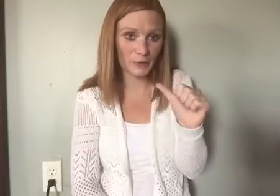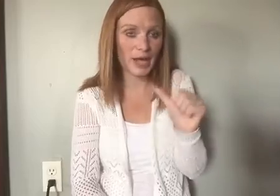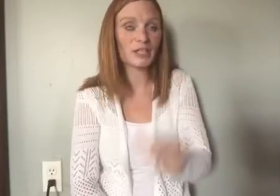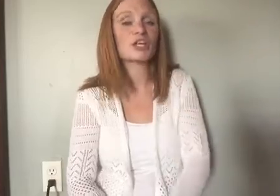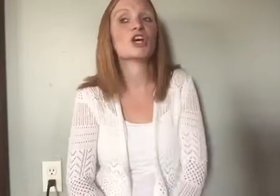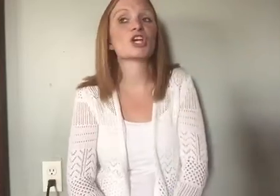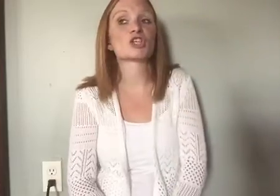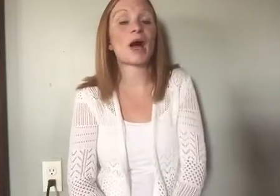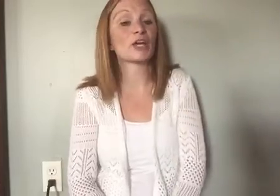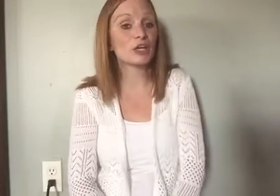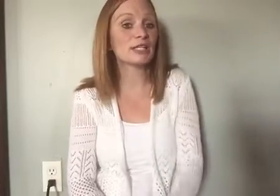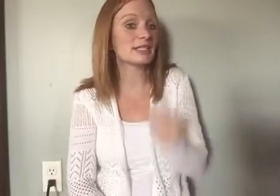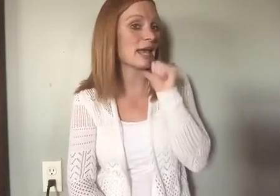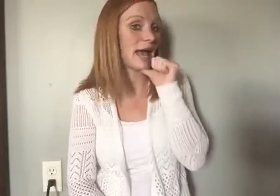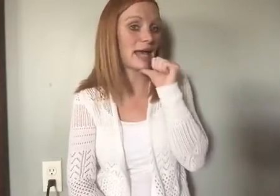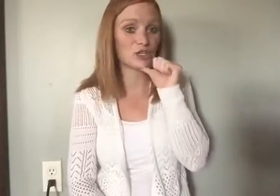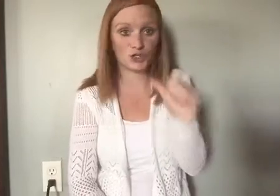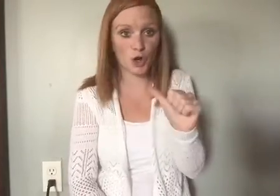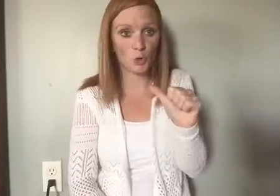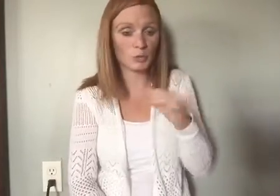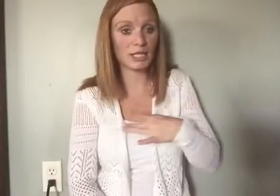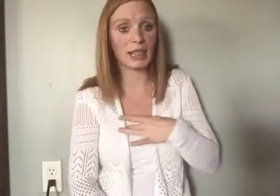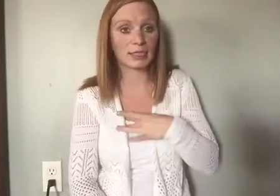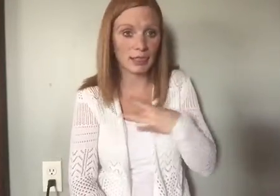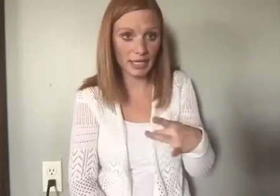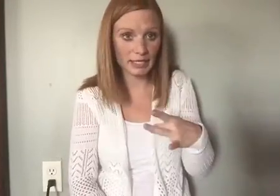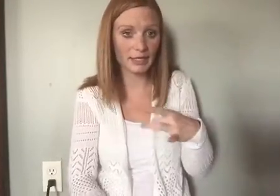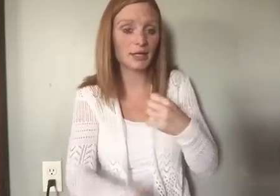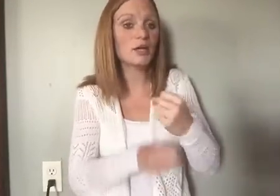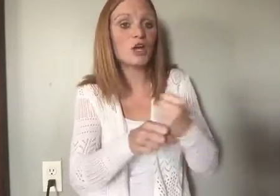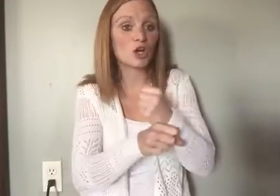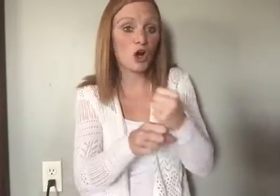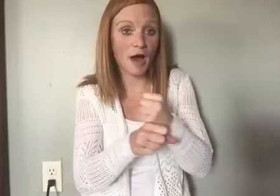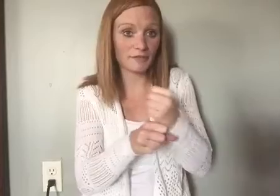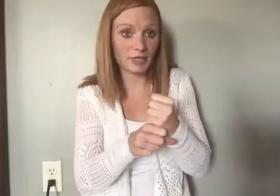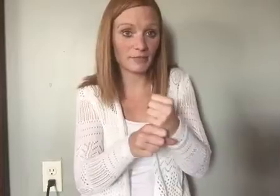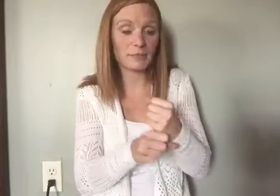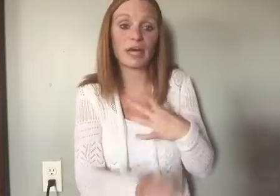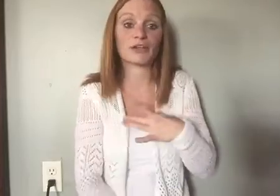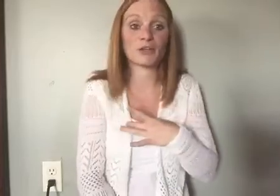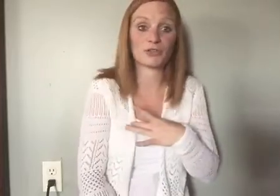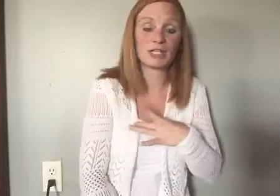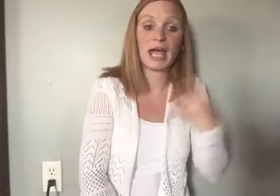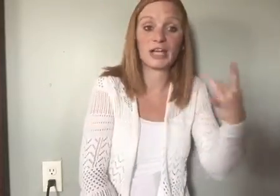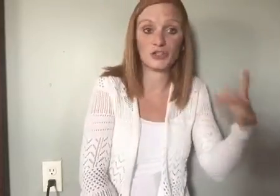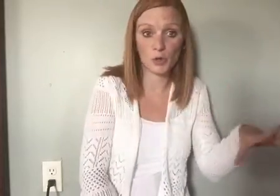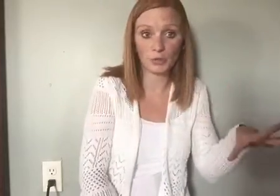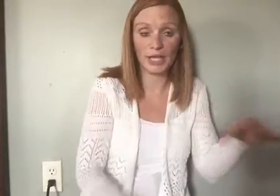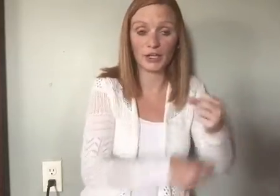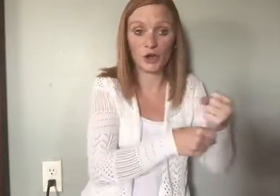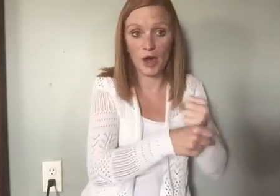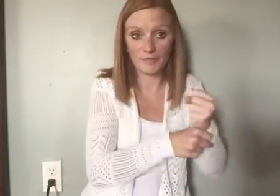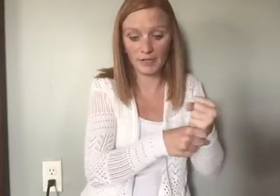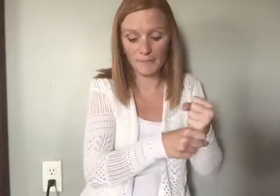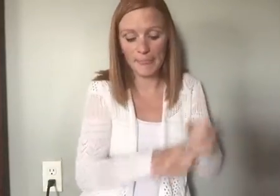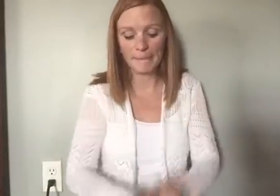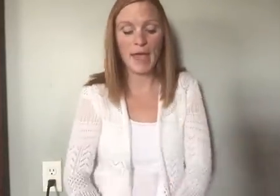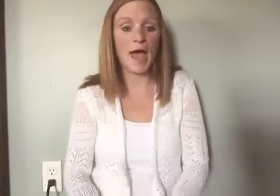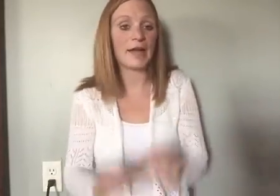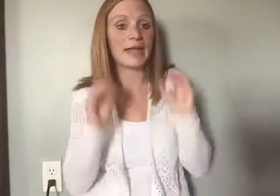correct. So I could say I don't like coffee, but I could also say I don't like coffee. All right, and